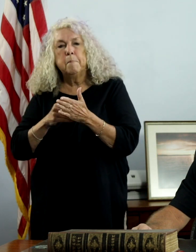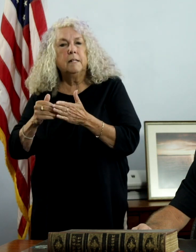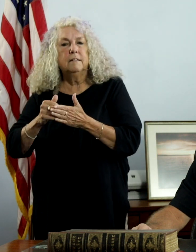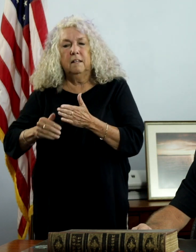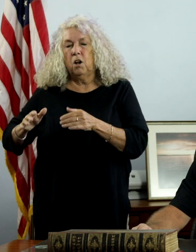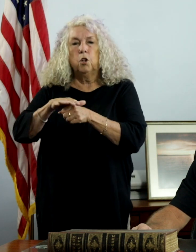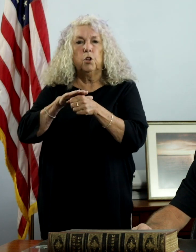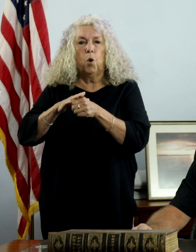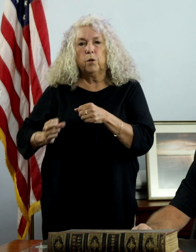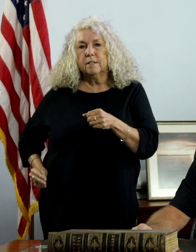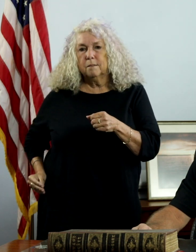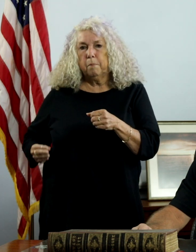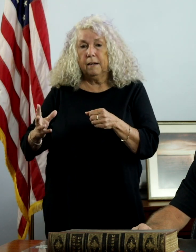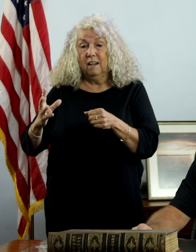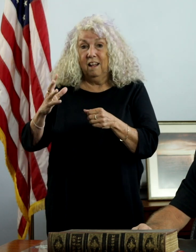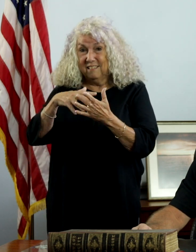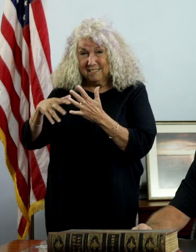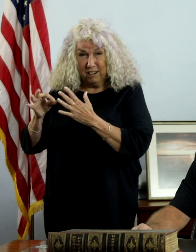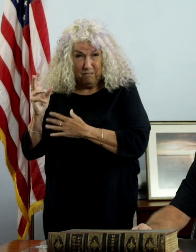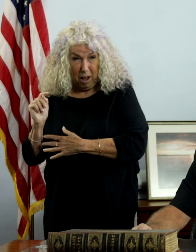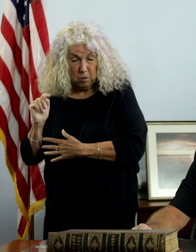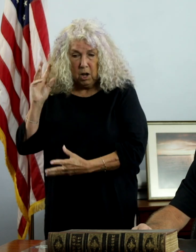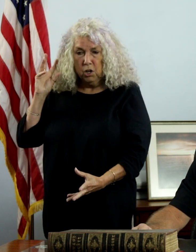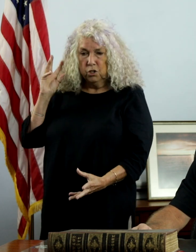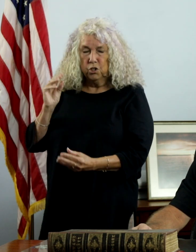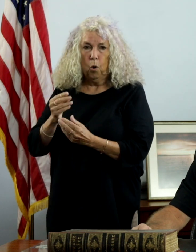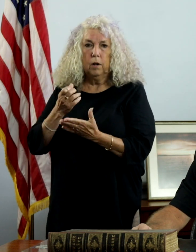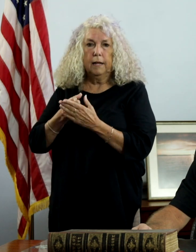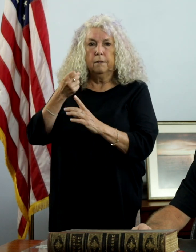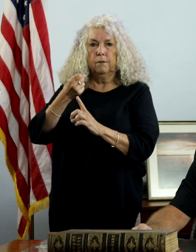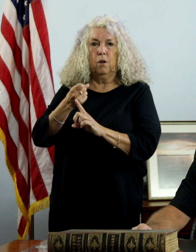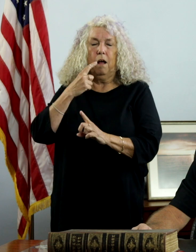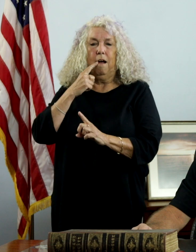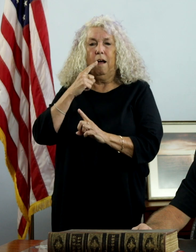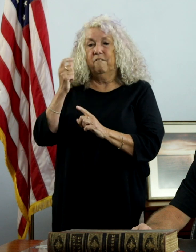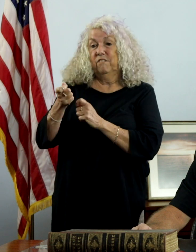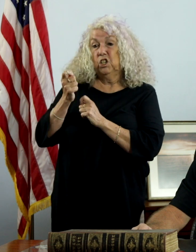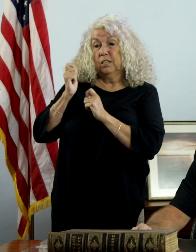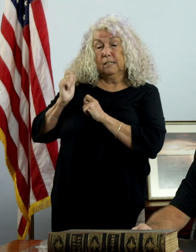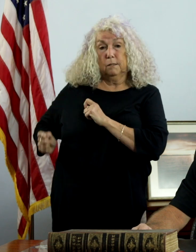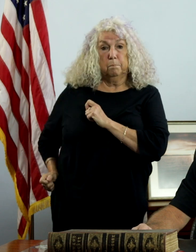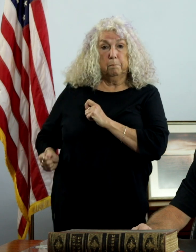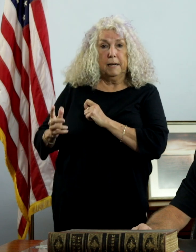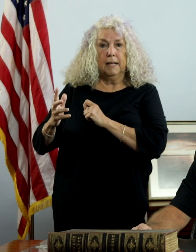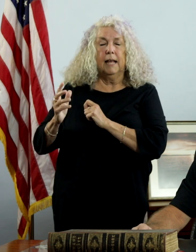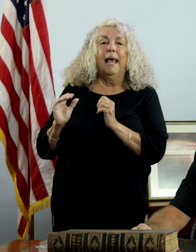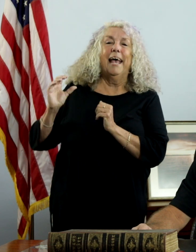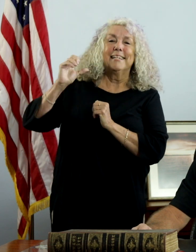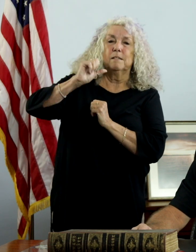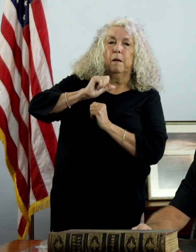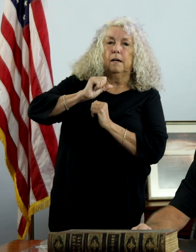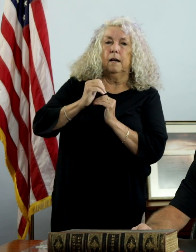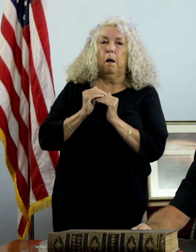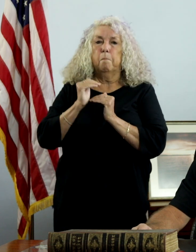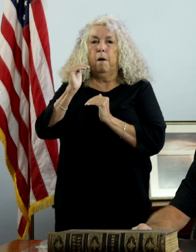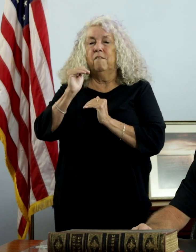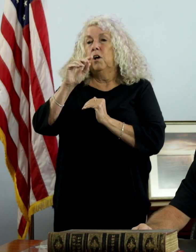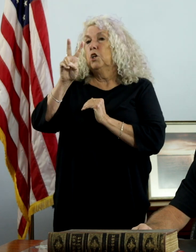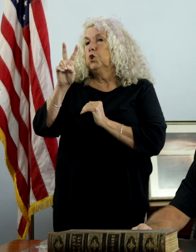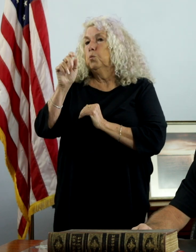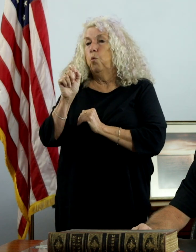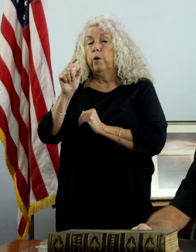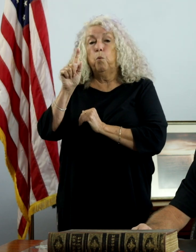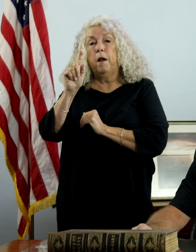spending. The study found that the total economic impact of angler spending was estimated at just over